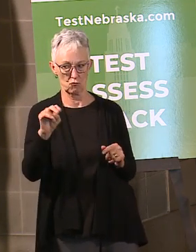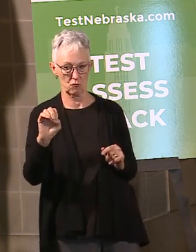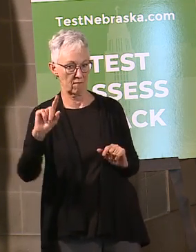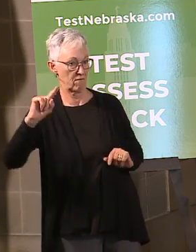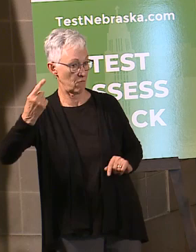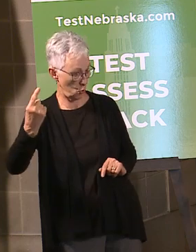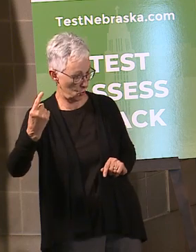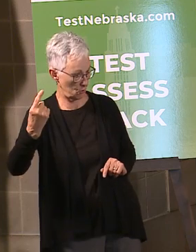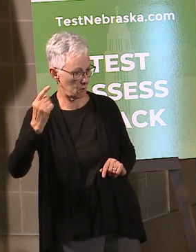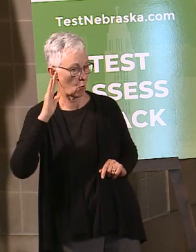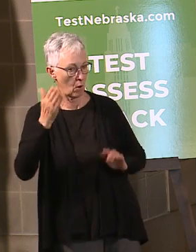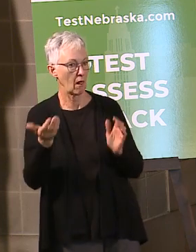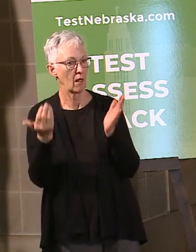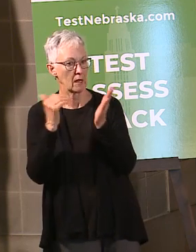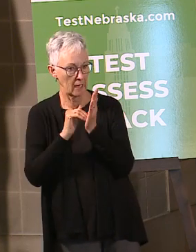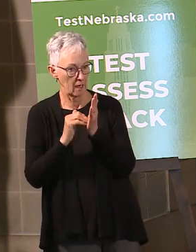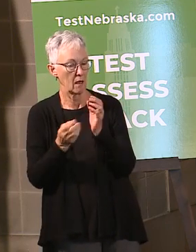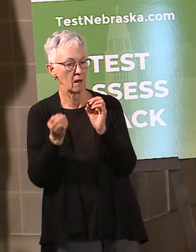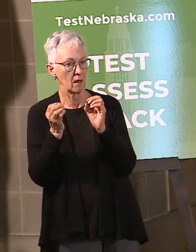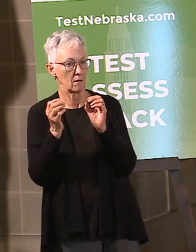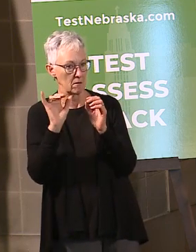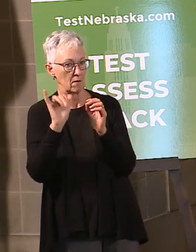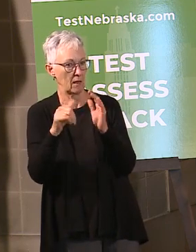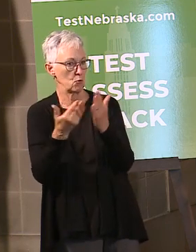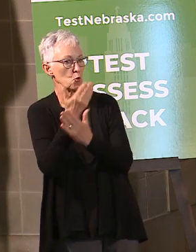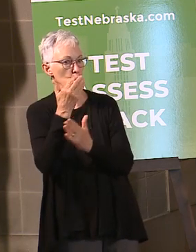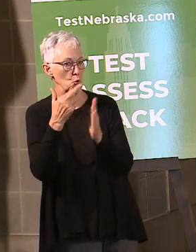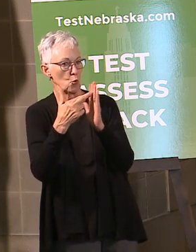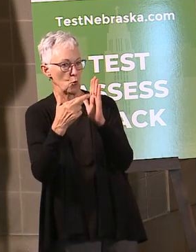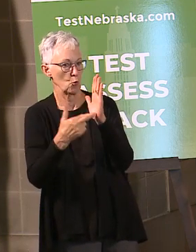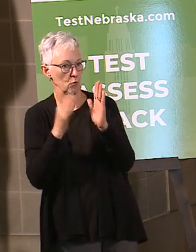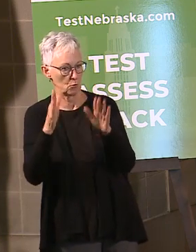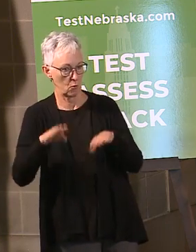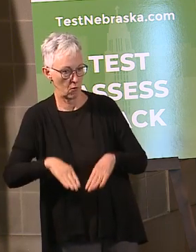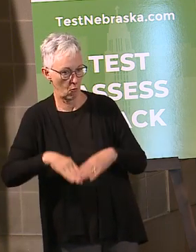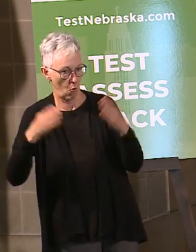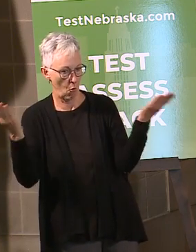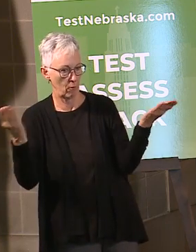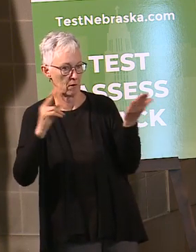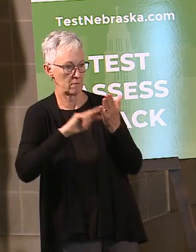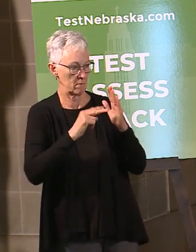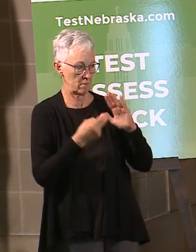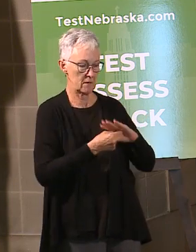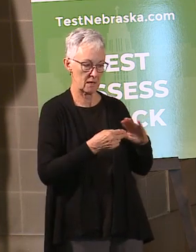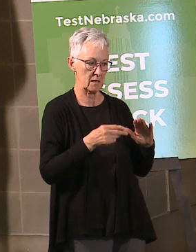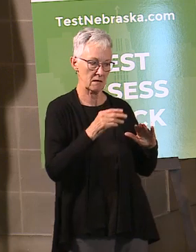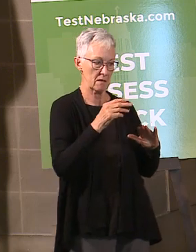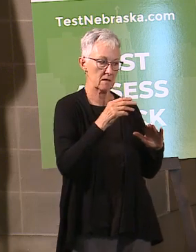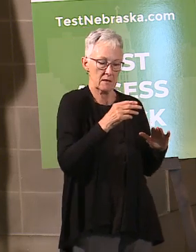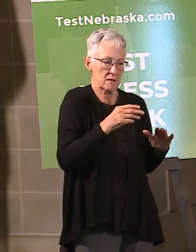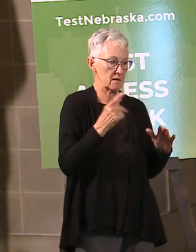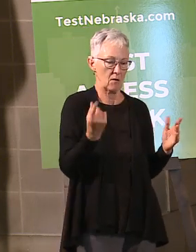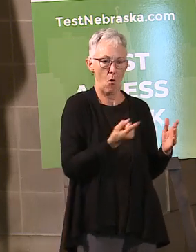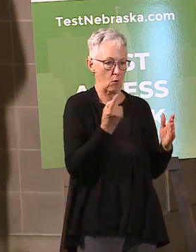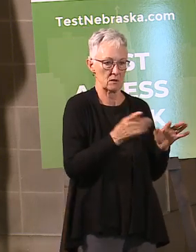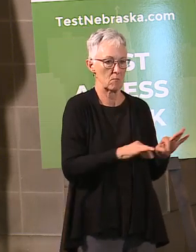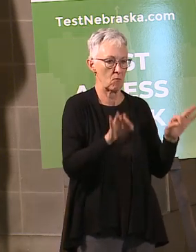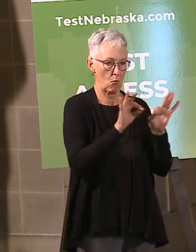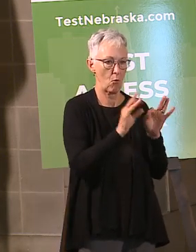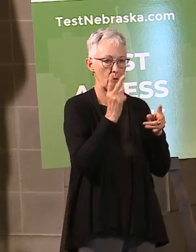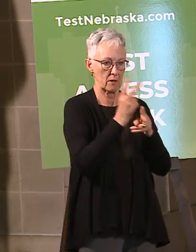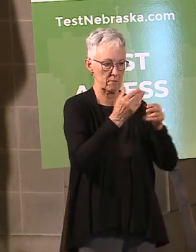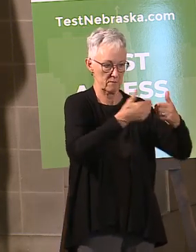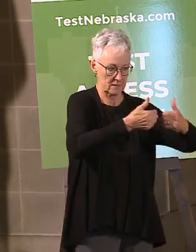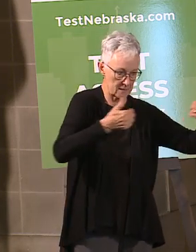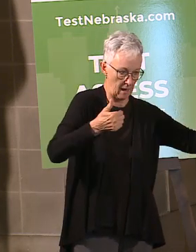restrictions. We have to continue, though, to remember to practice those good things we've talked about with regard to 6 feet of distance, and all that. So please continue to